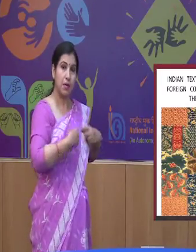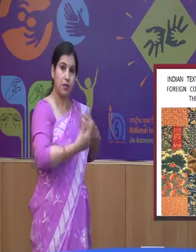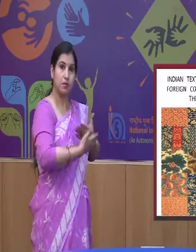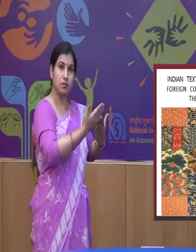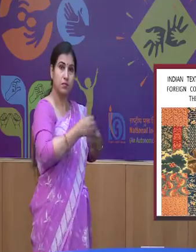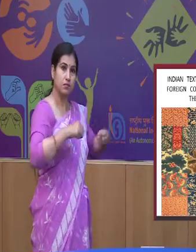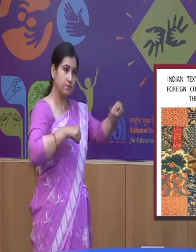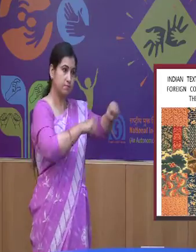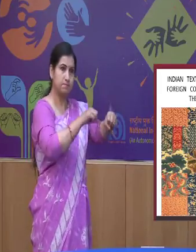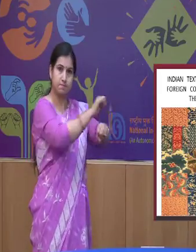were cheaper also.